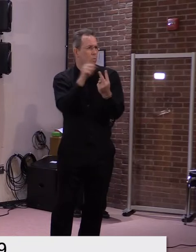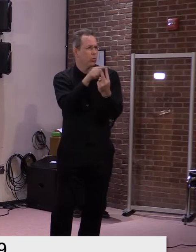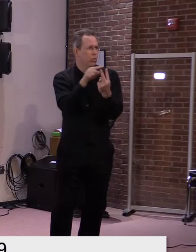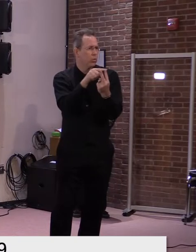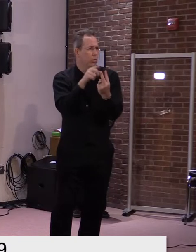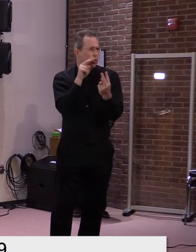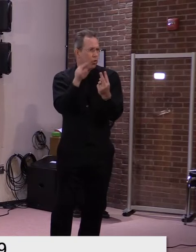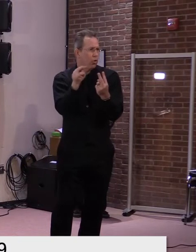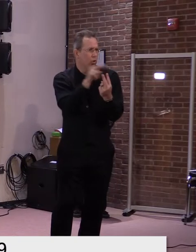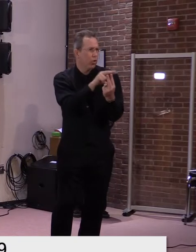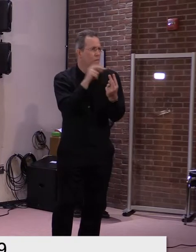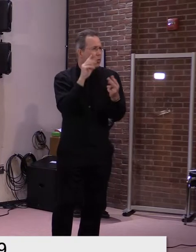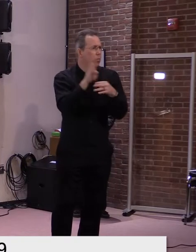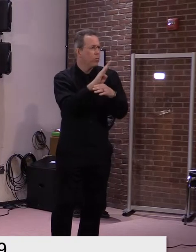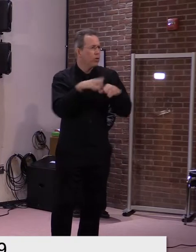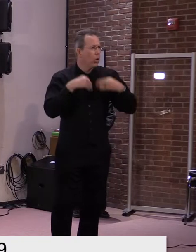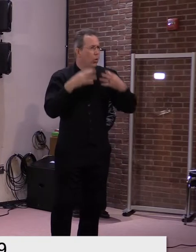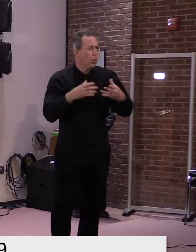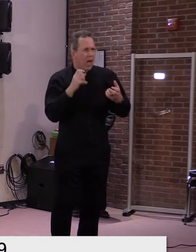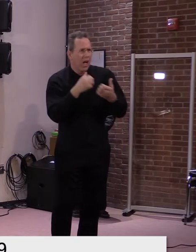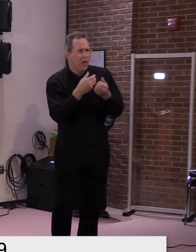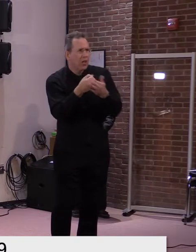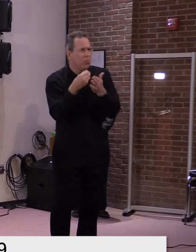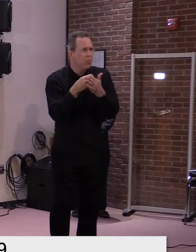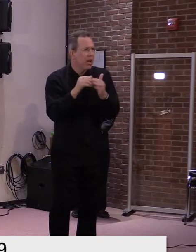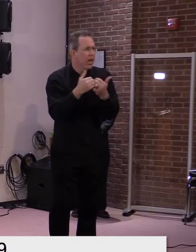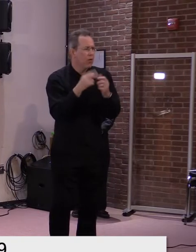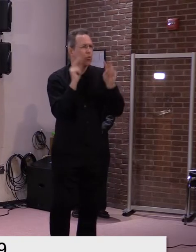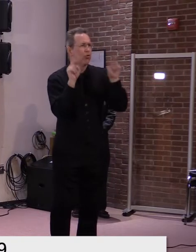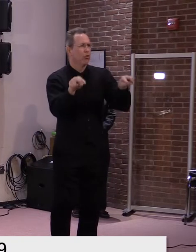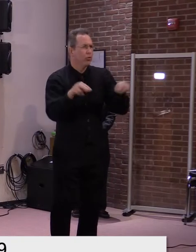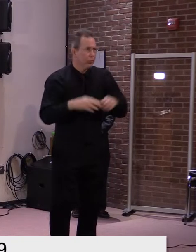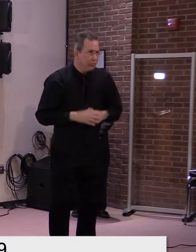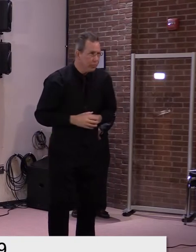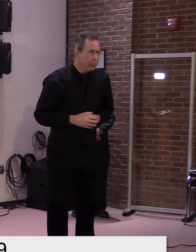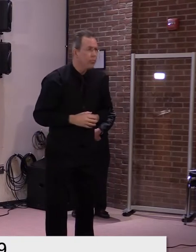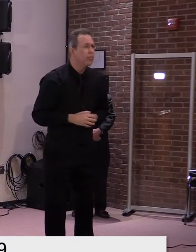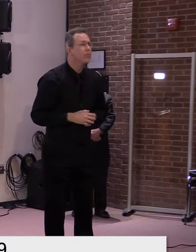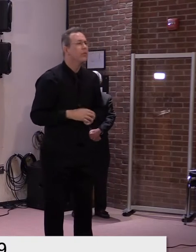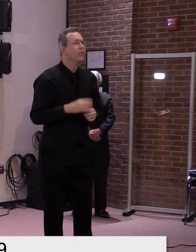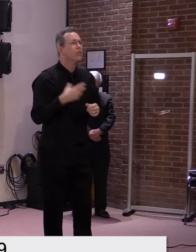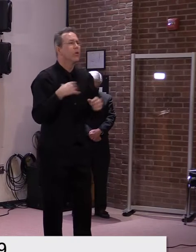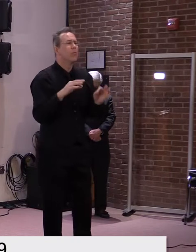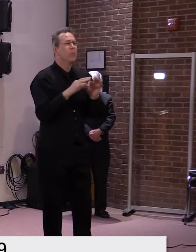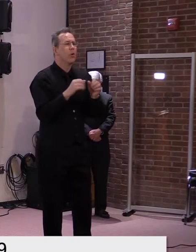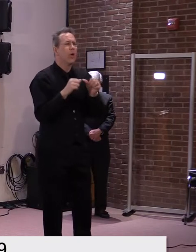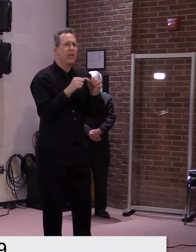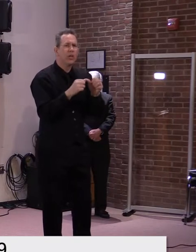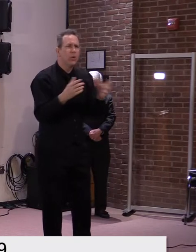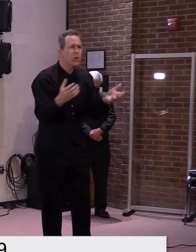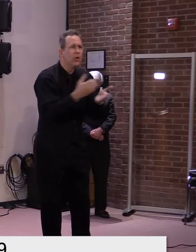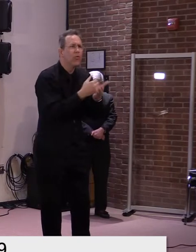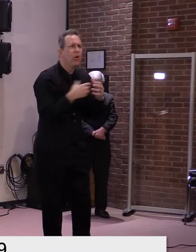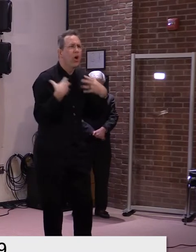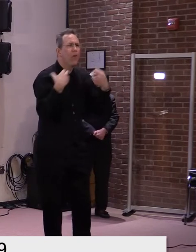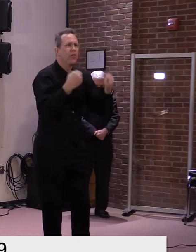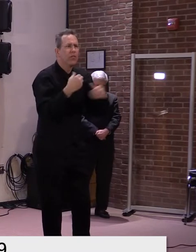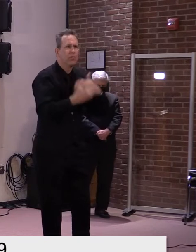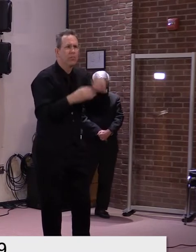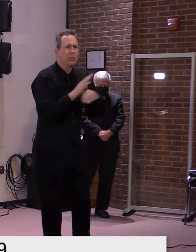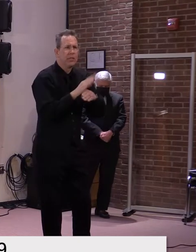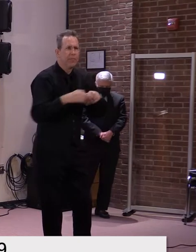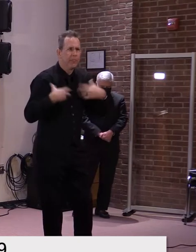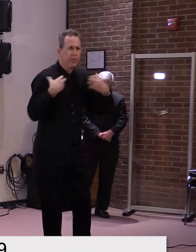Finally, there is much opportunity for continued economic recovery contained in an appropriation in the state and